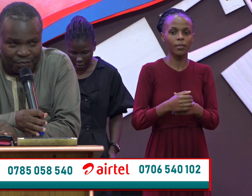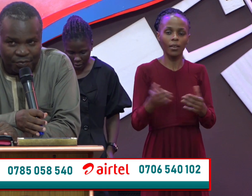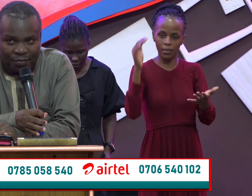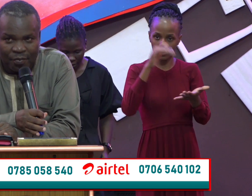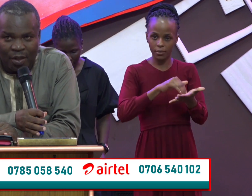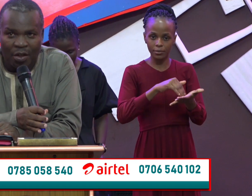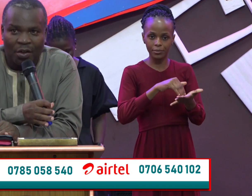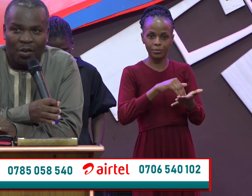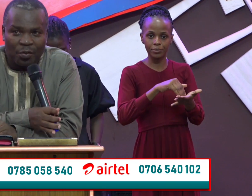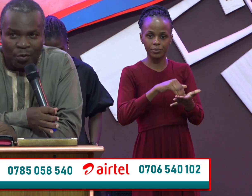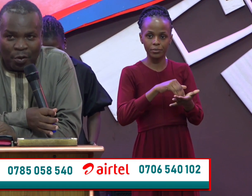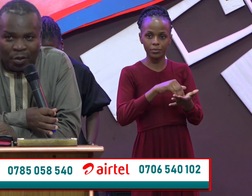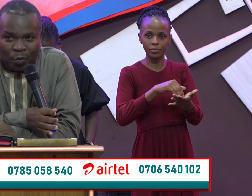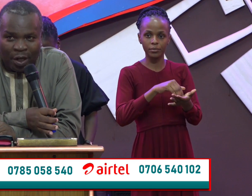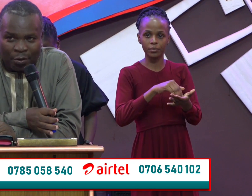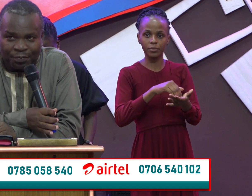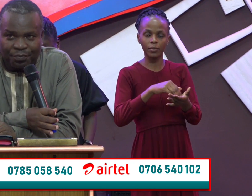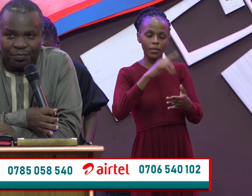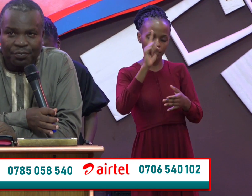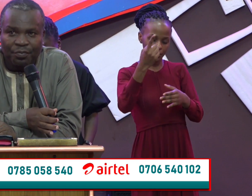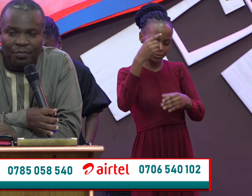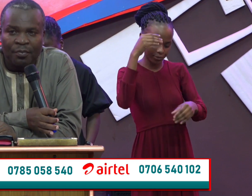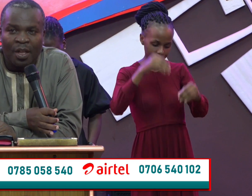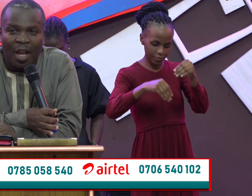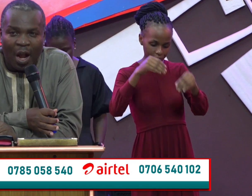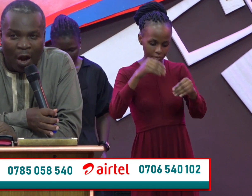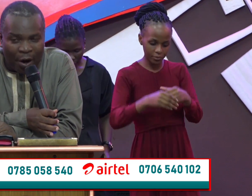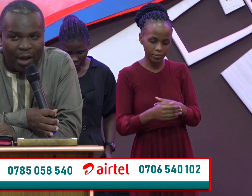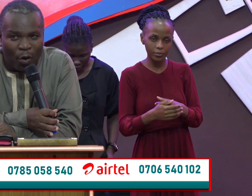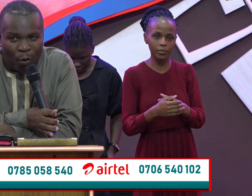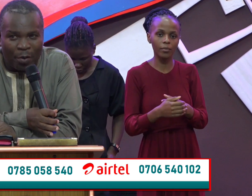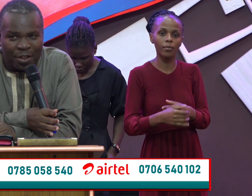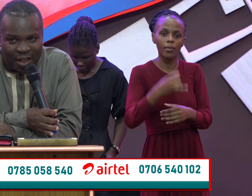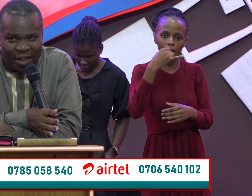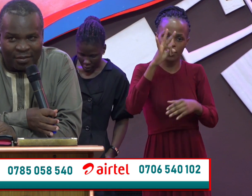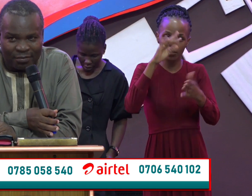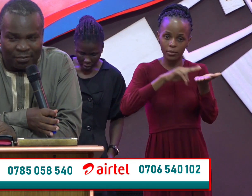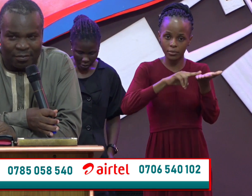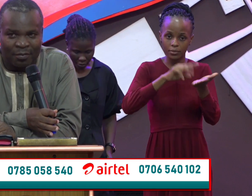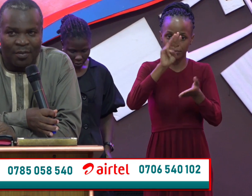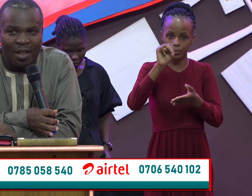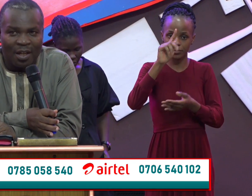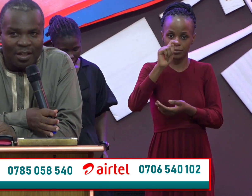0706 0740 104 102. Let us repeat them. Let us first give in. If you're going to give in using MTN,